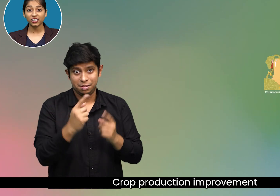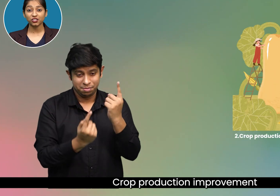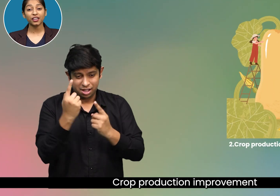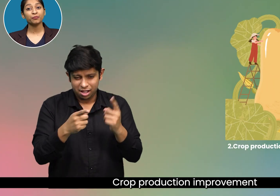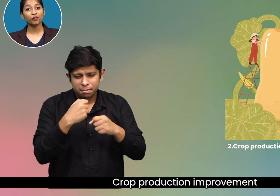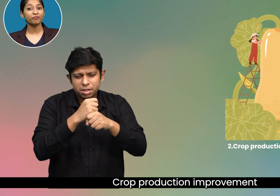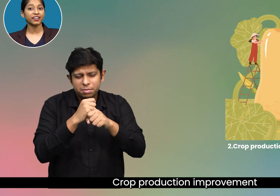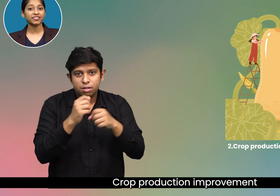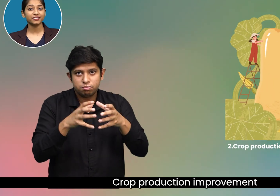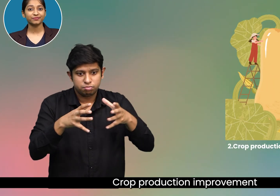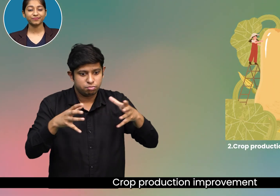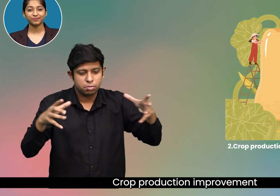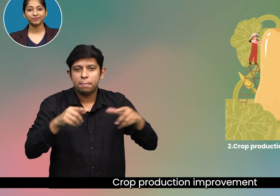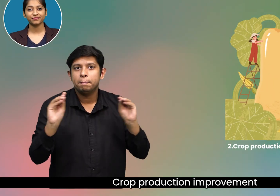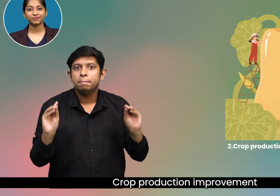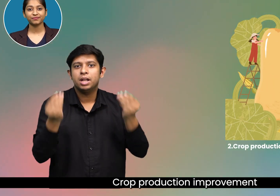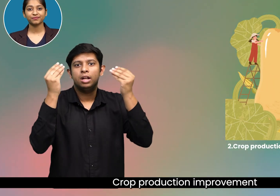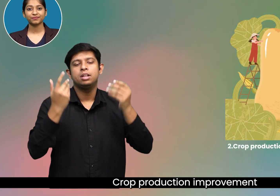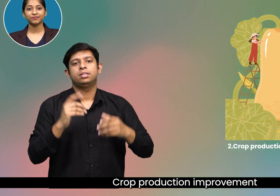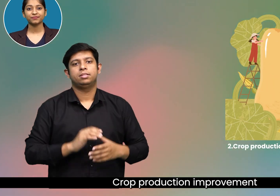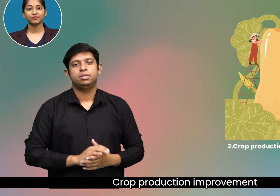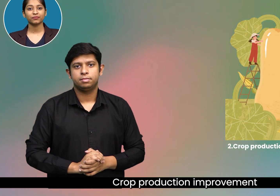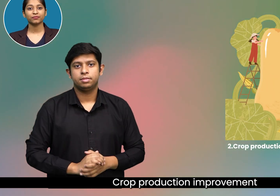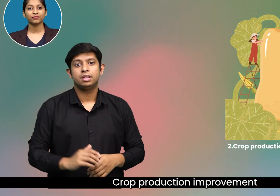Crop production improvement.